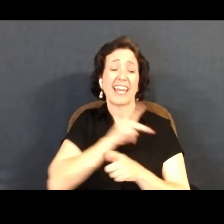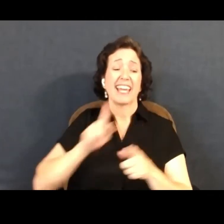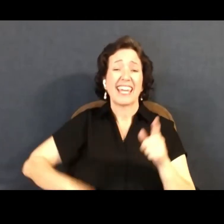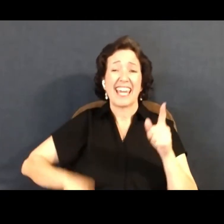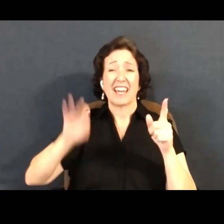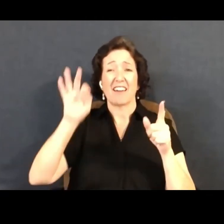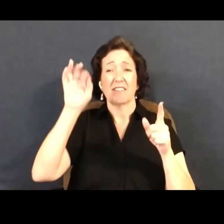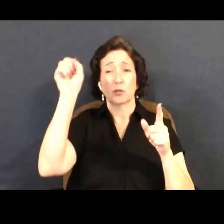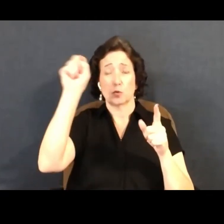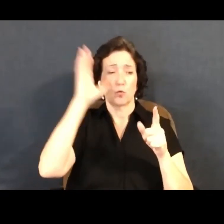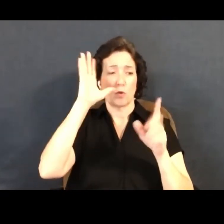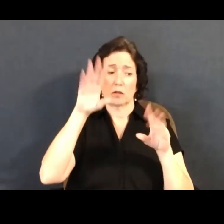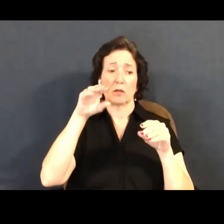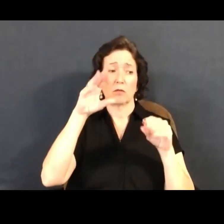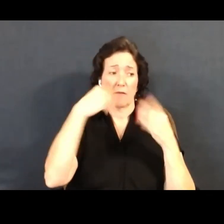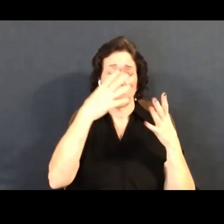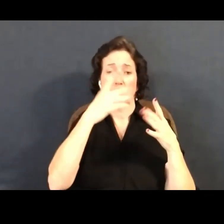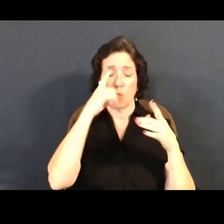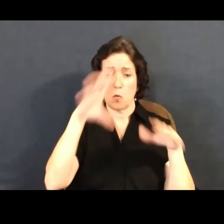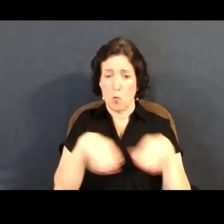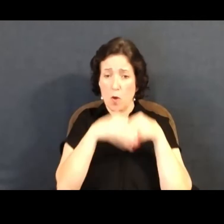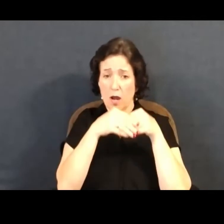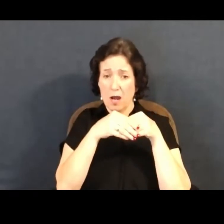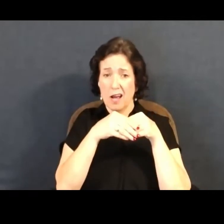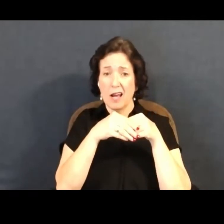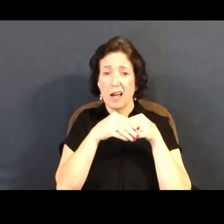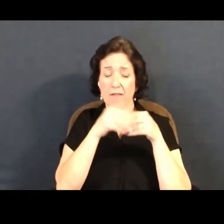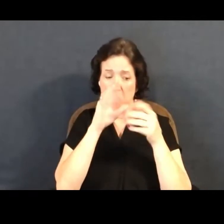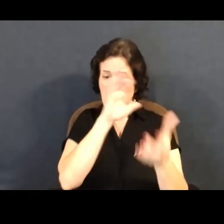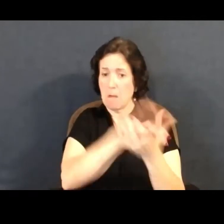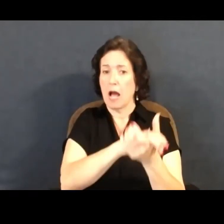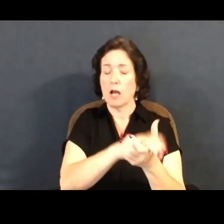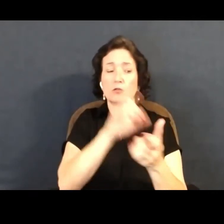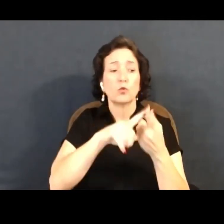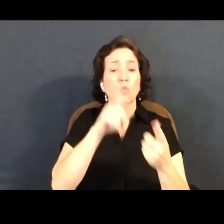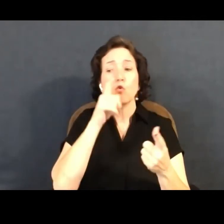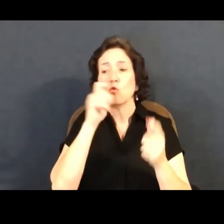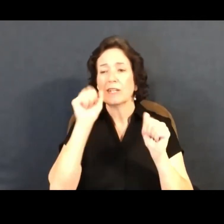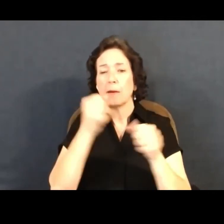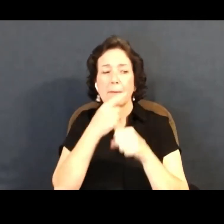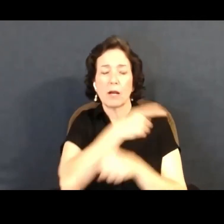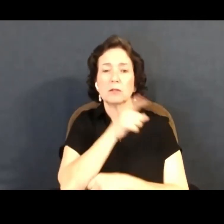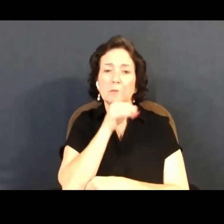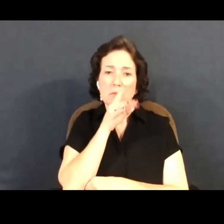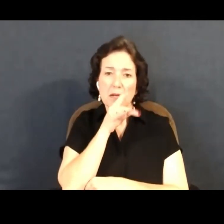give her hand, hopefully the rest of her as well, in marriage to whoever made her speak.